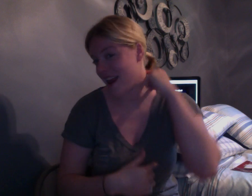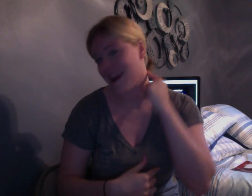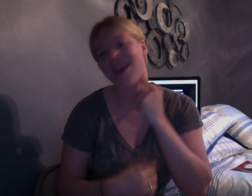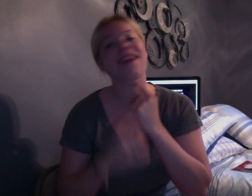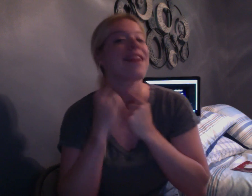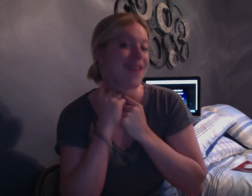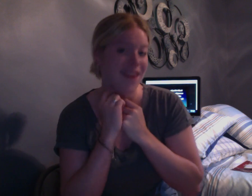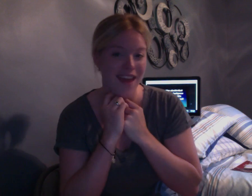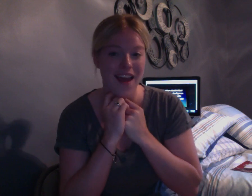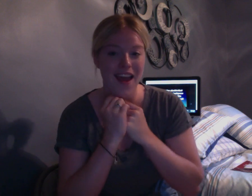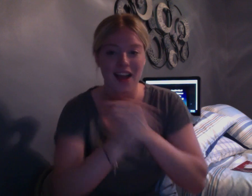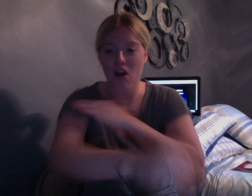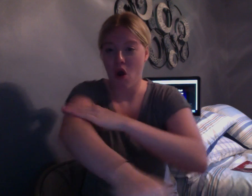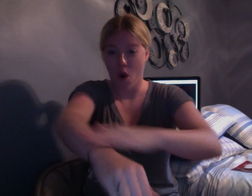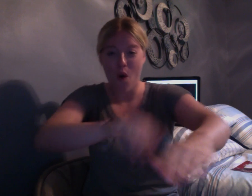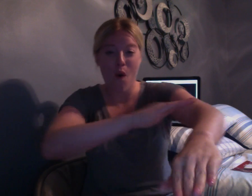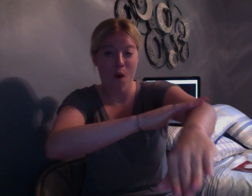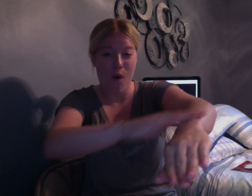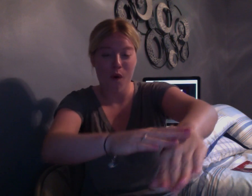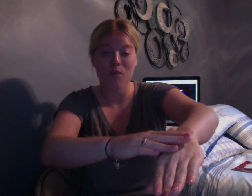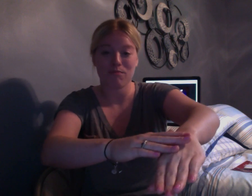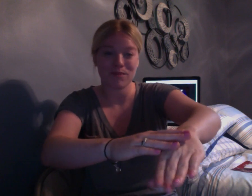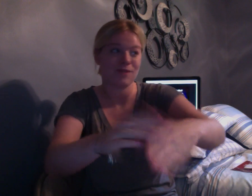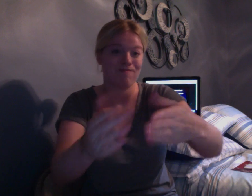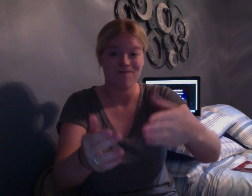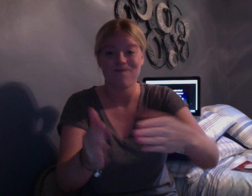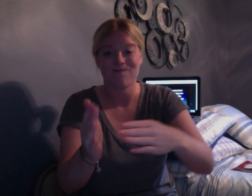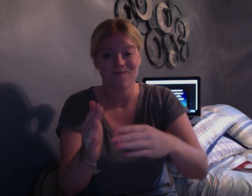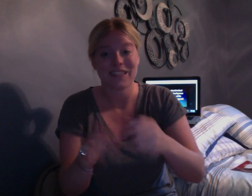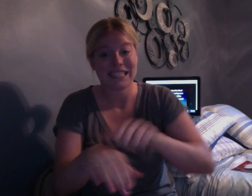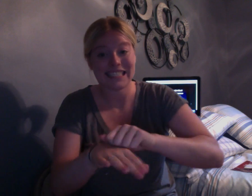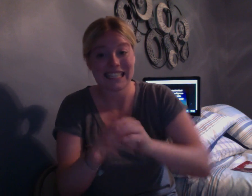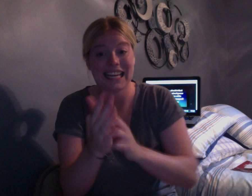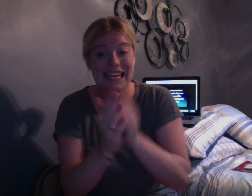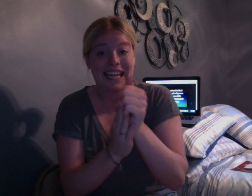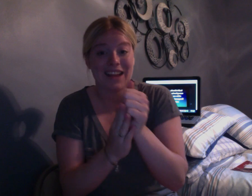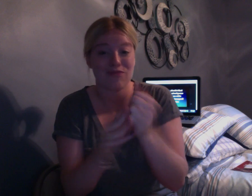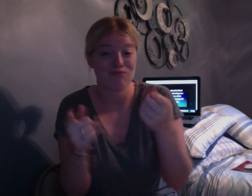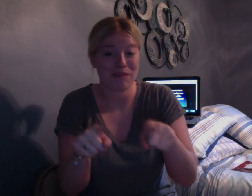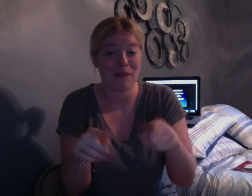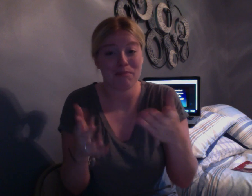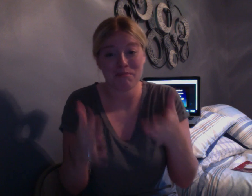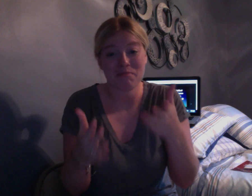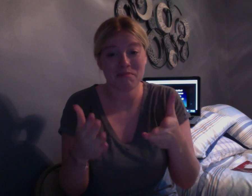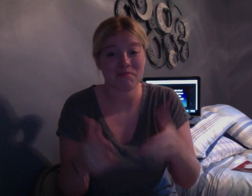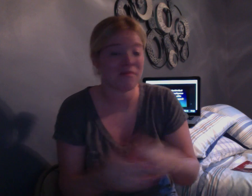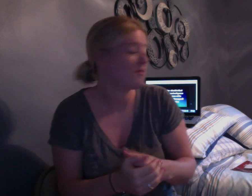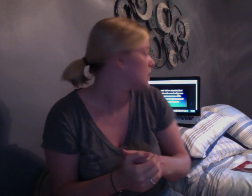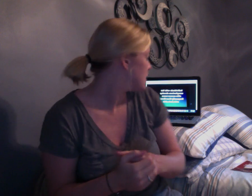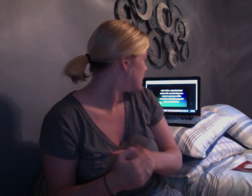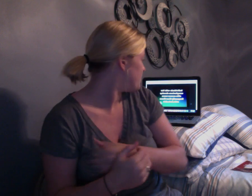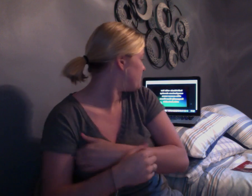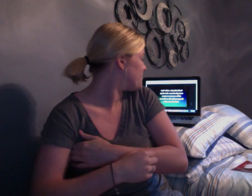history of skin cancer are at an increased risk for developing skin cancer. Individuals with fair complexions develop skin cancer